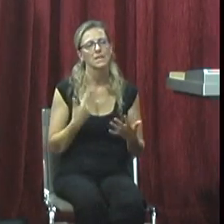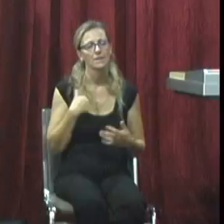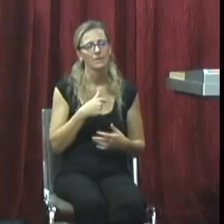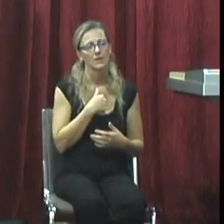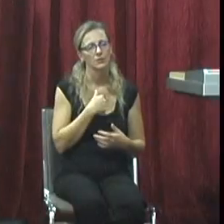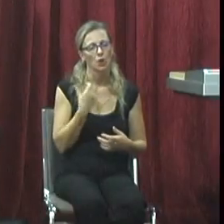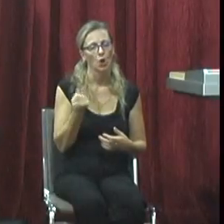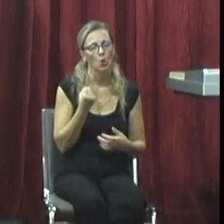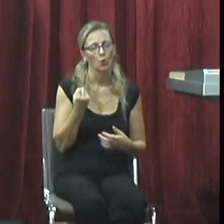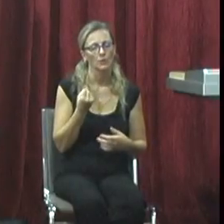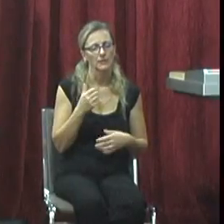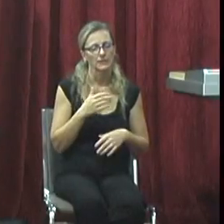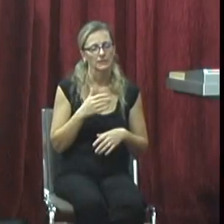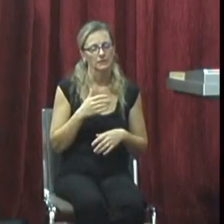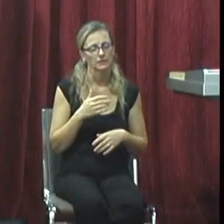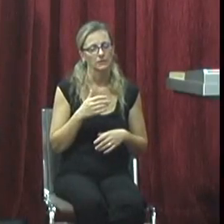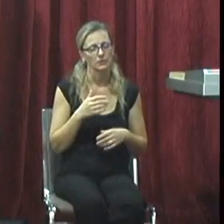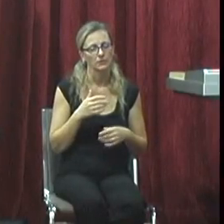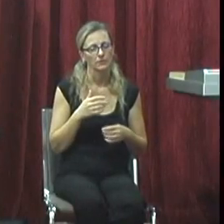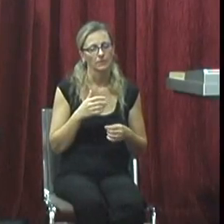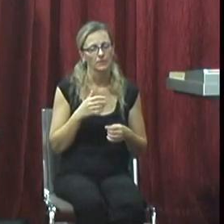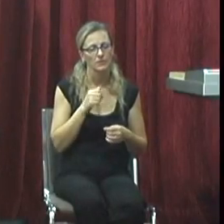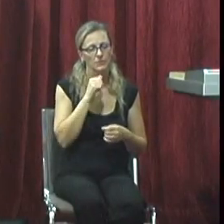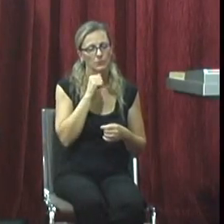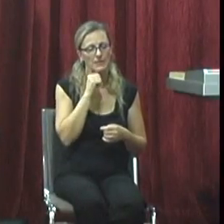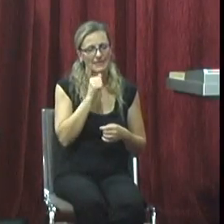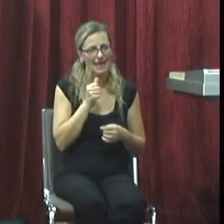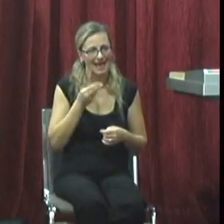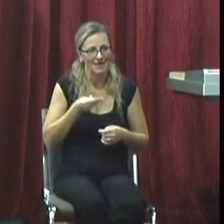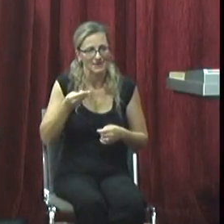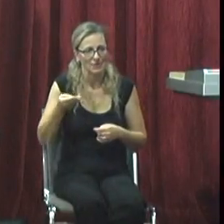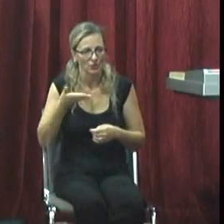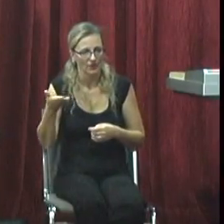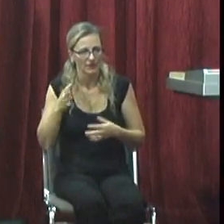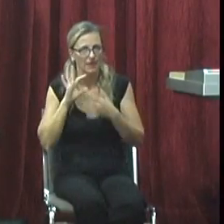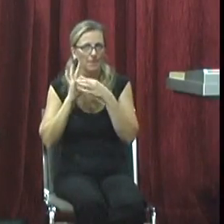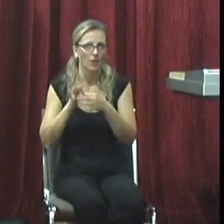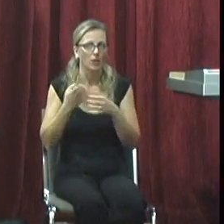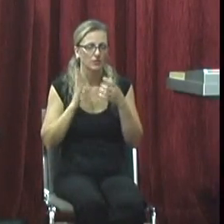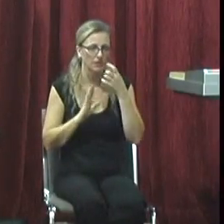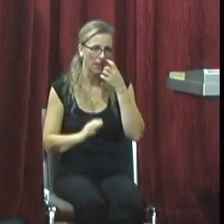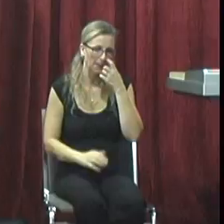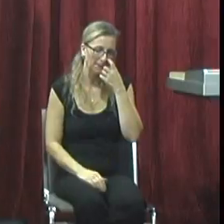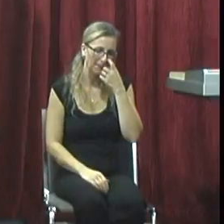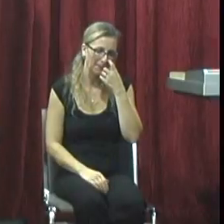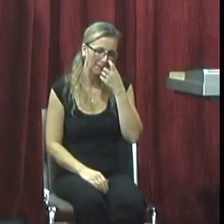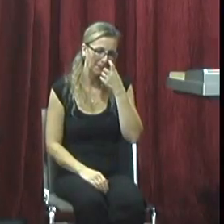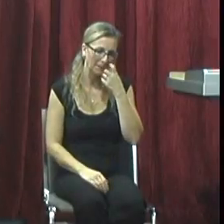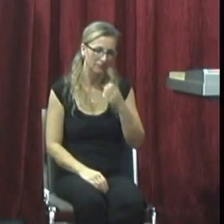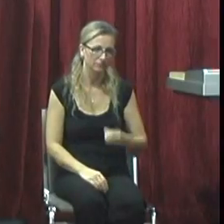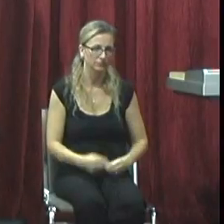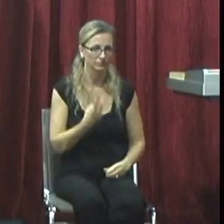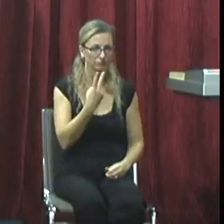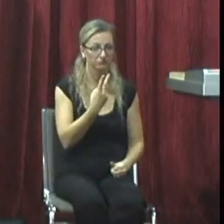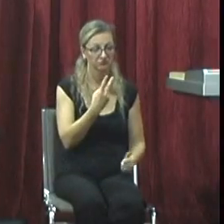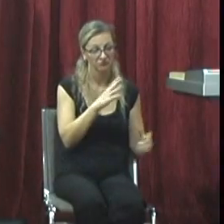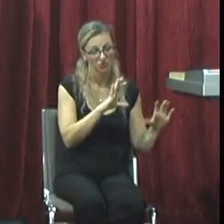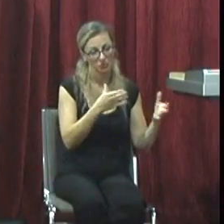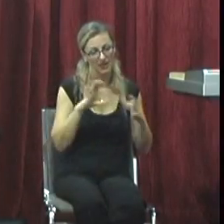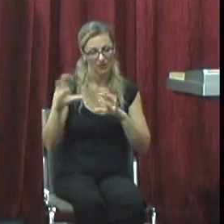to non-material things that belong to God. And I can kind of break them into two categories. Some are good